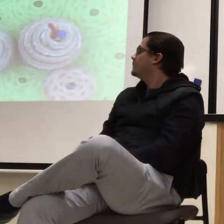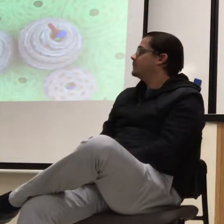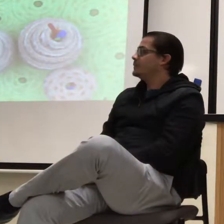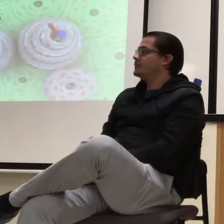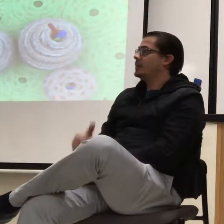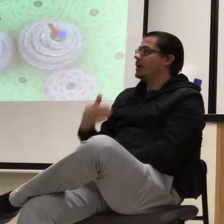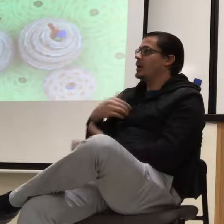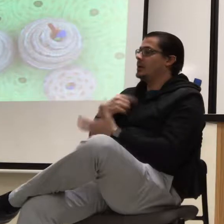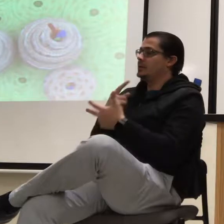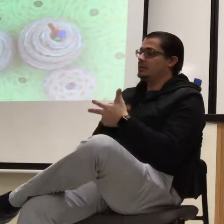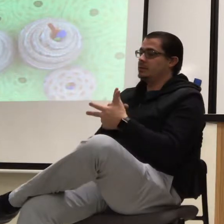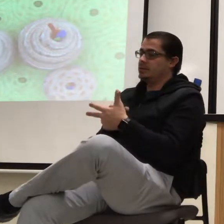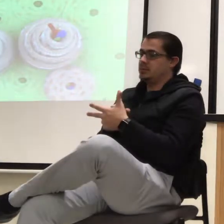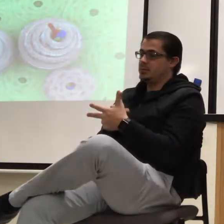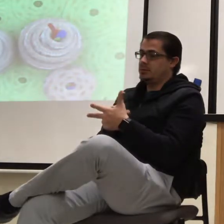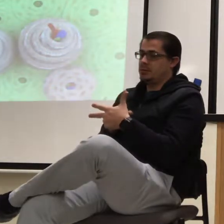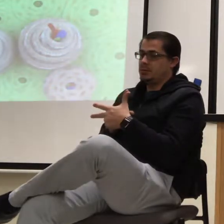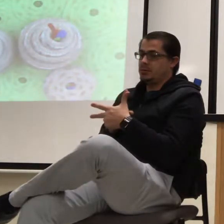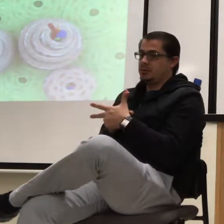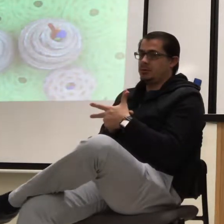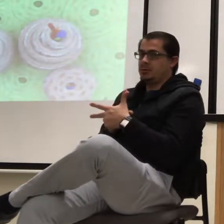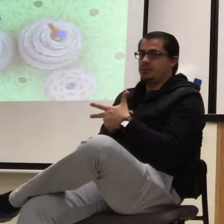Contains